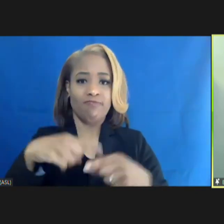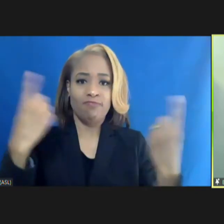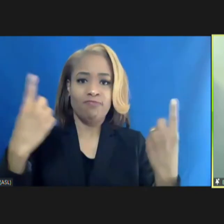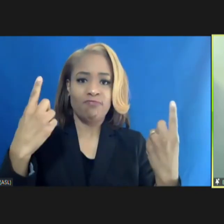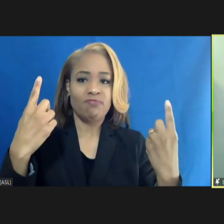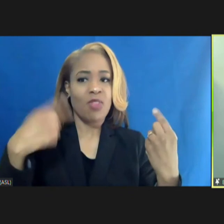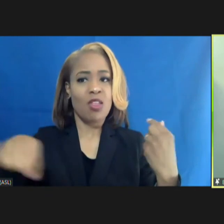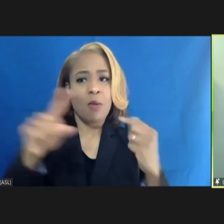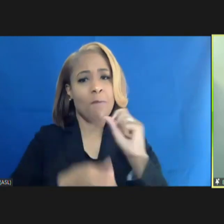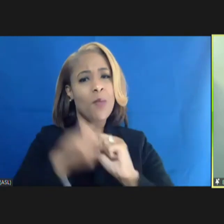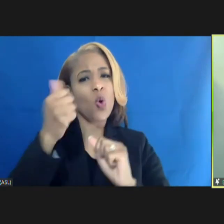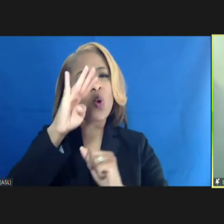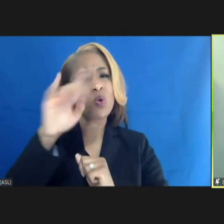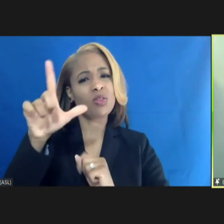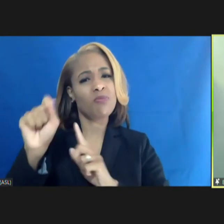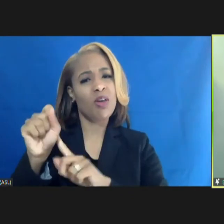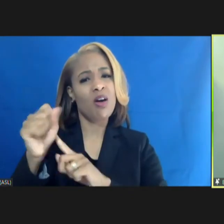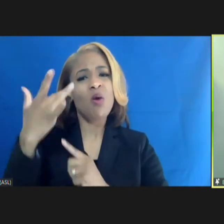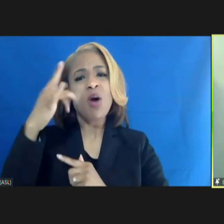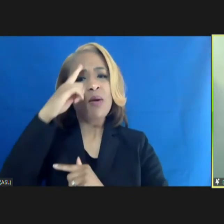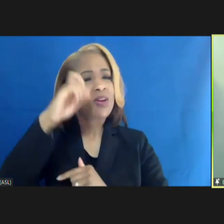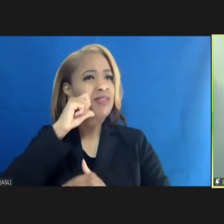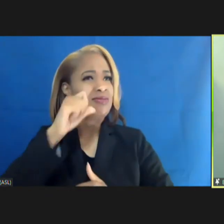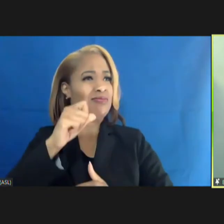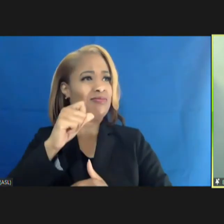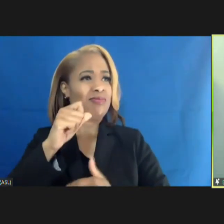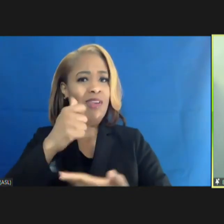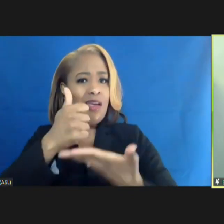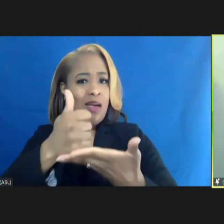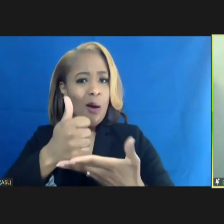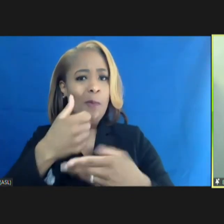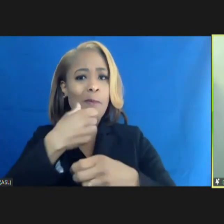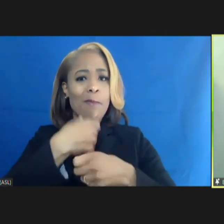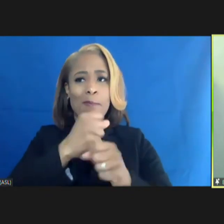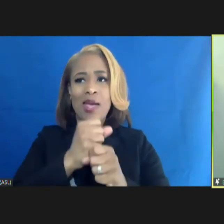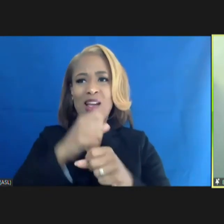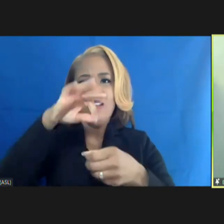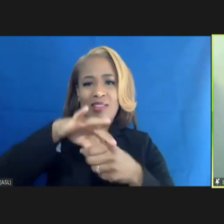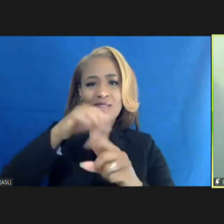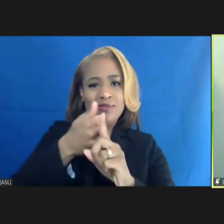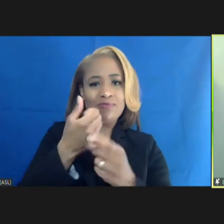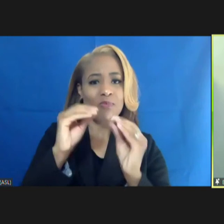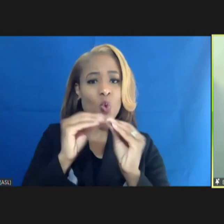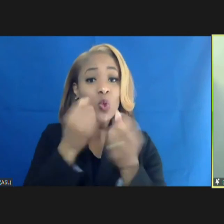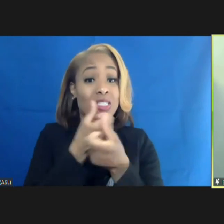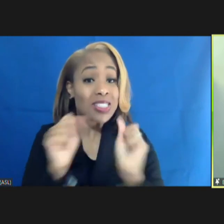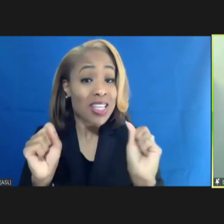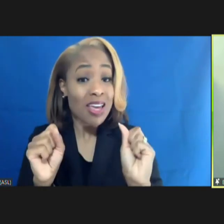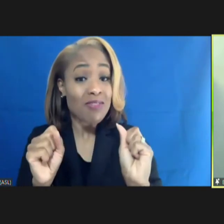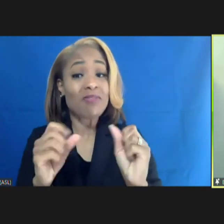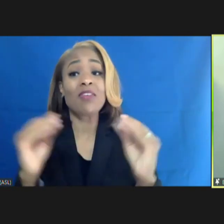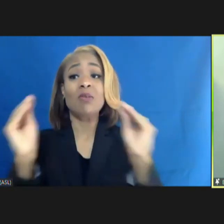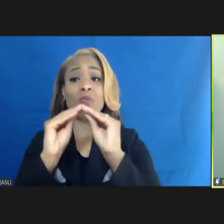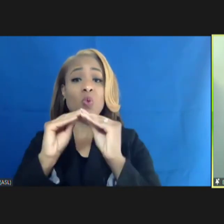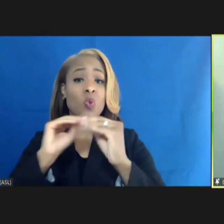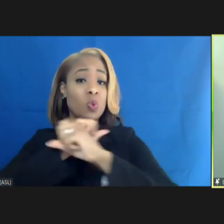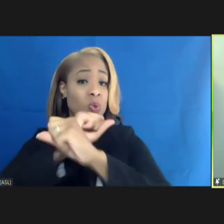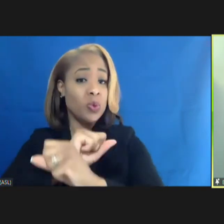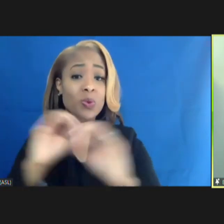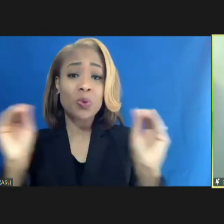bills because they do nothing to make our elections any safer or any more secure, but do everything to